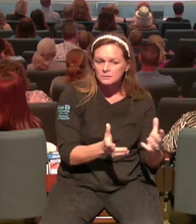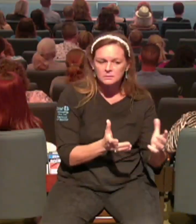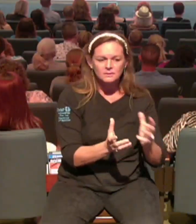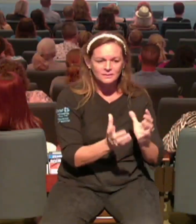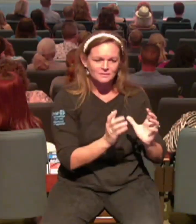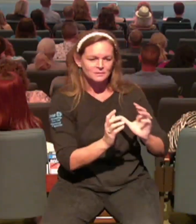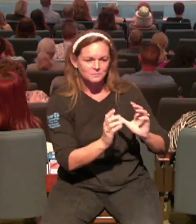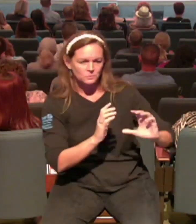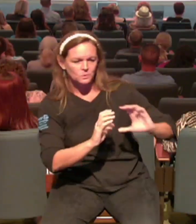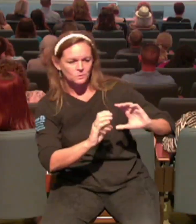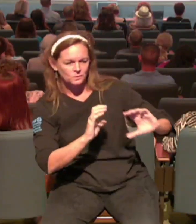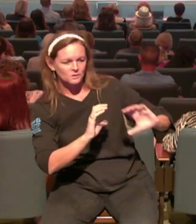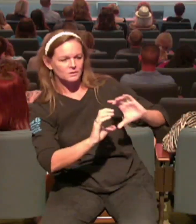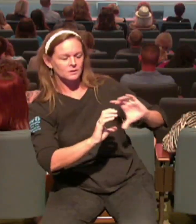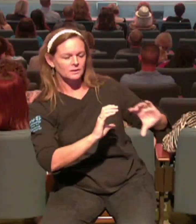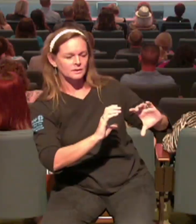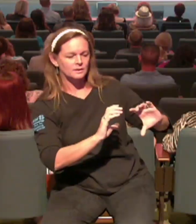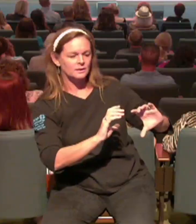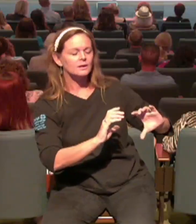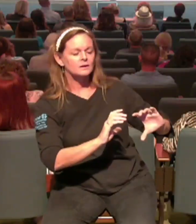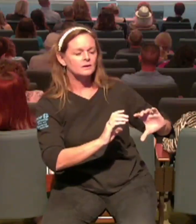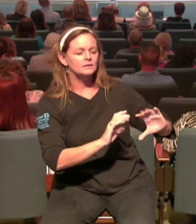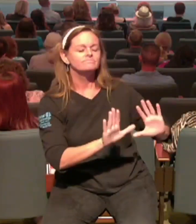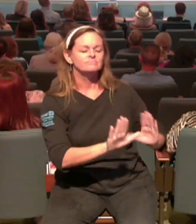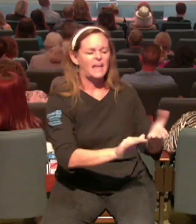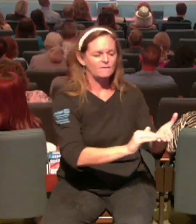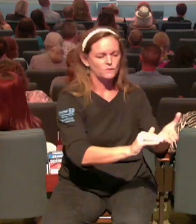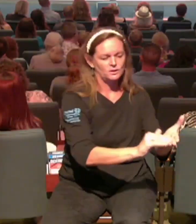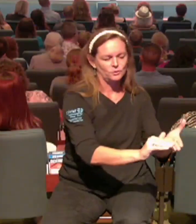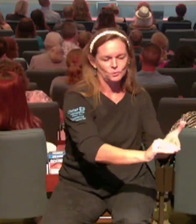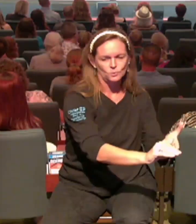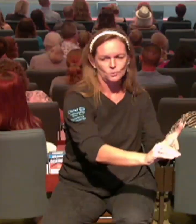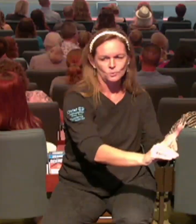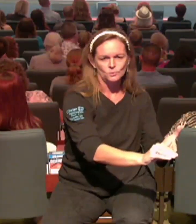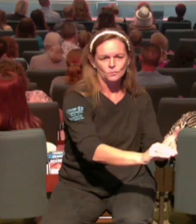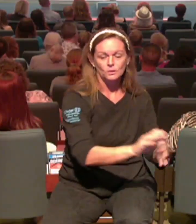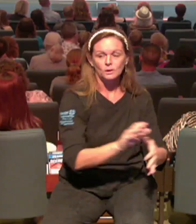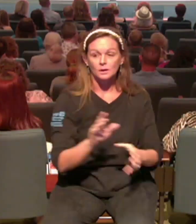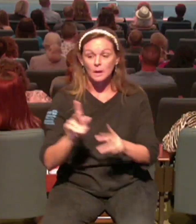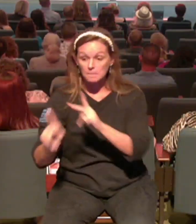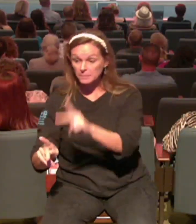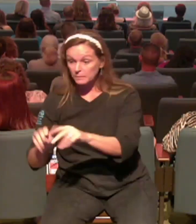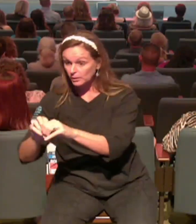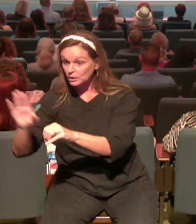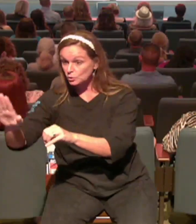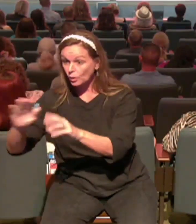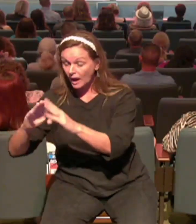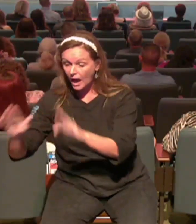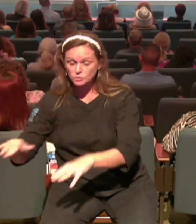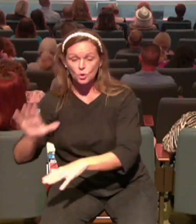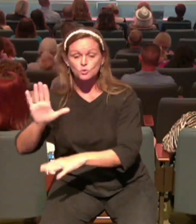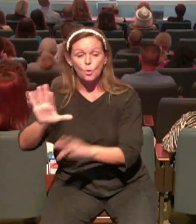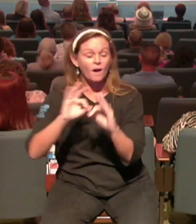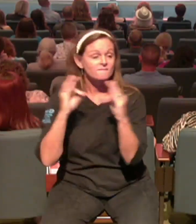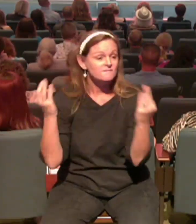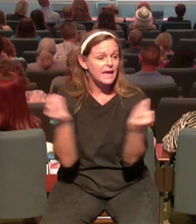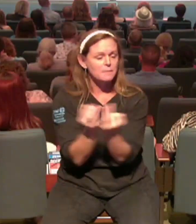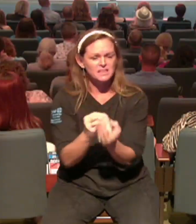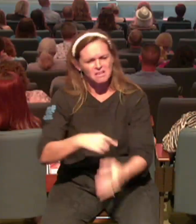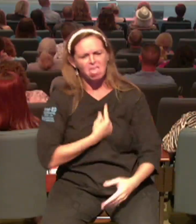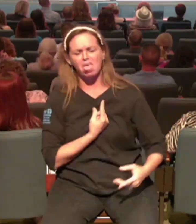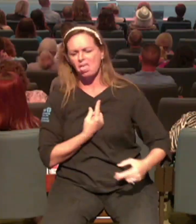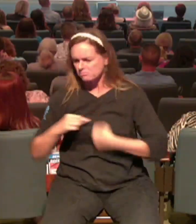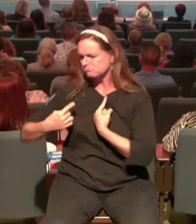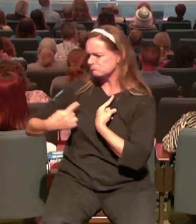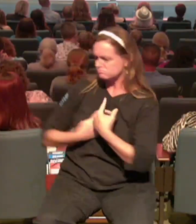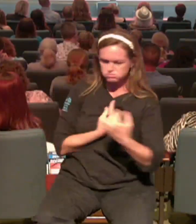your school and the people at your work, and wait for it, the people in your home. Yeah. Sometimes the hardest people to show grace